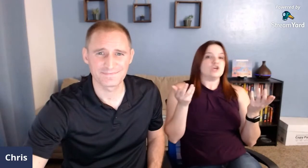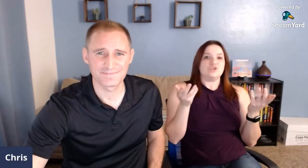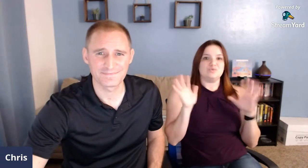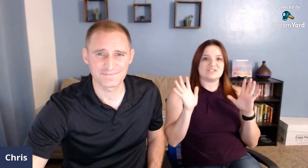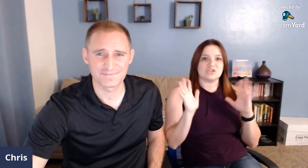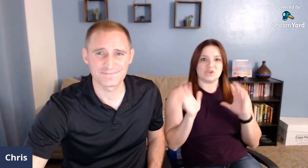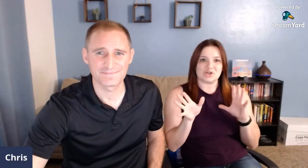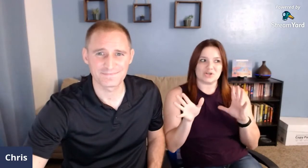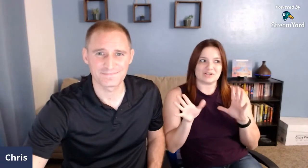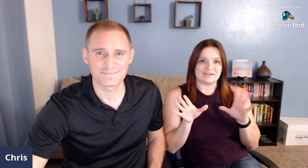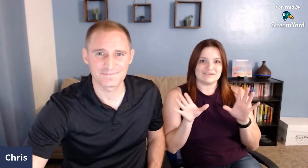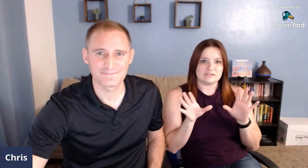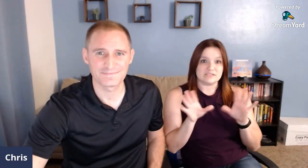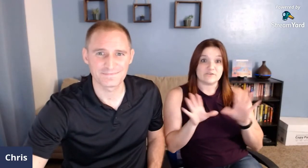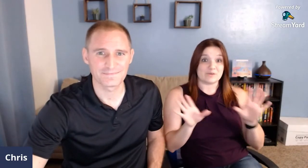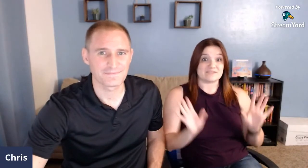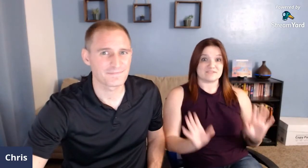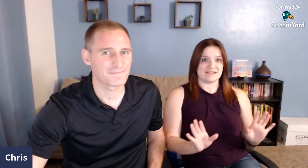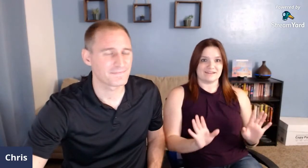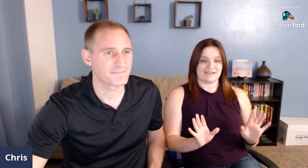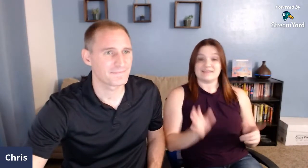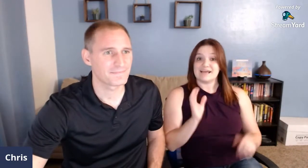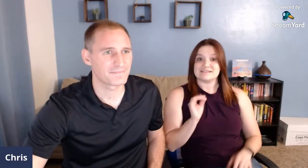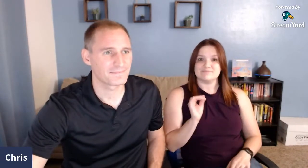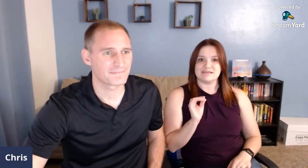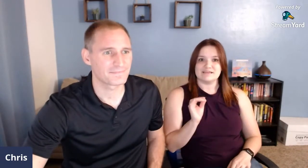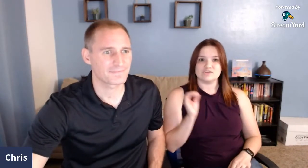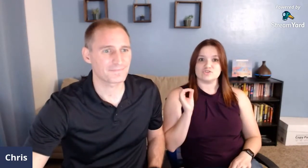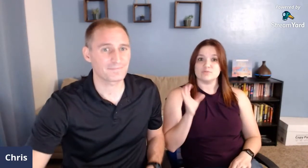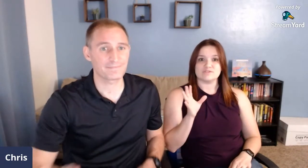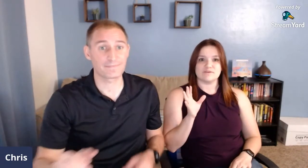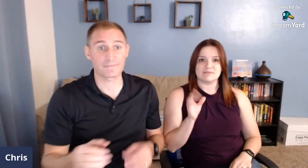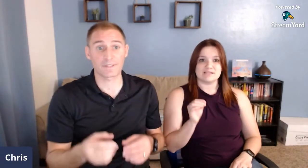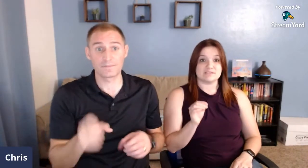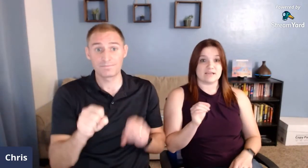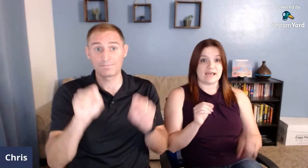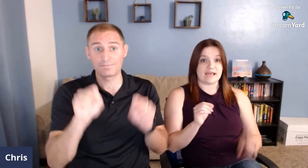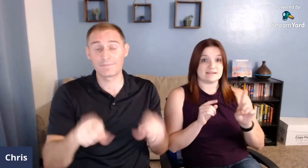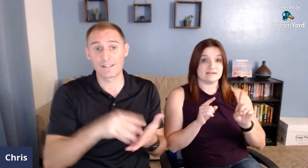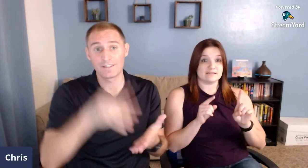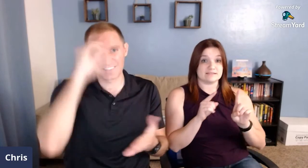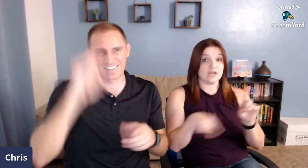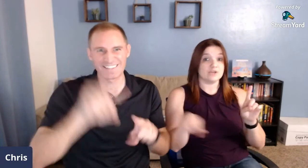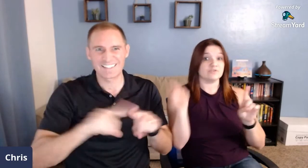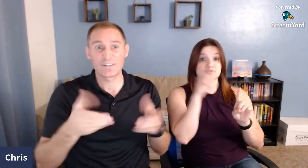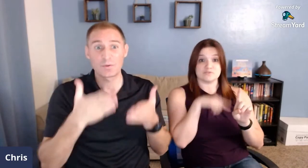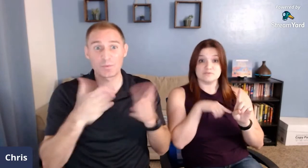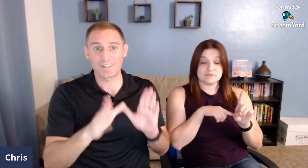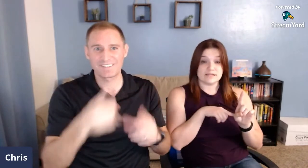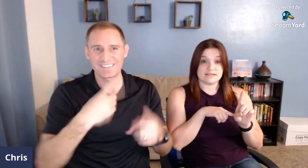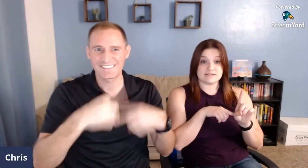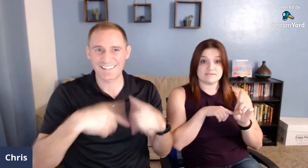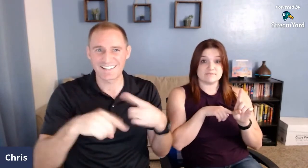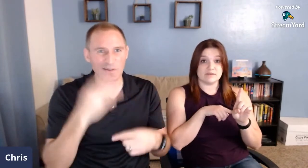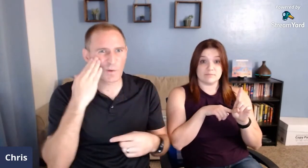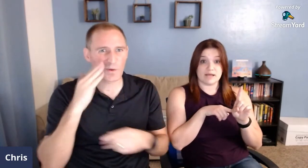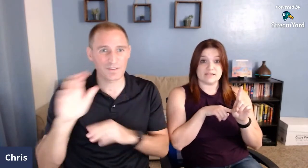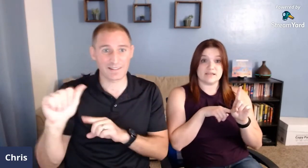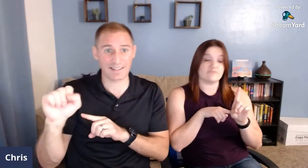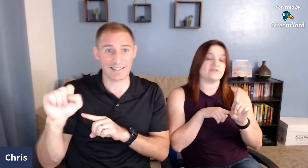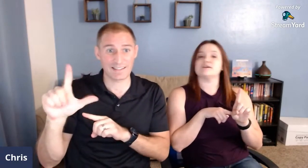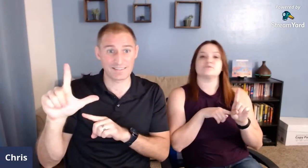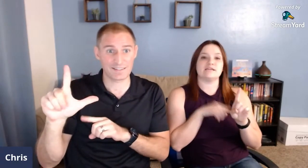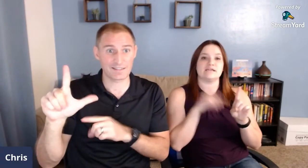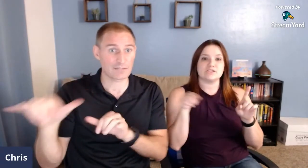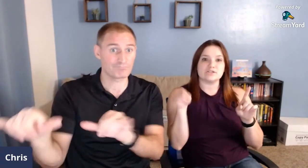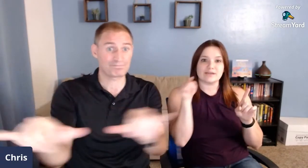place, you get to learn different ways of signing. And that to me is so much fun, because ASL is not universal. It doesn't apply